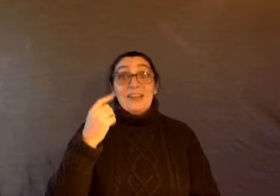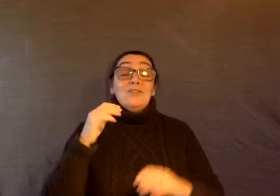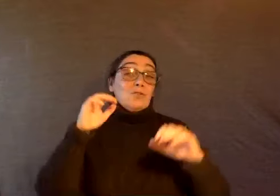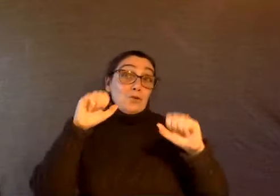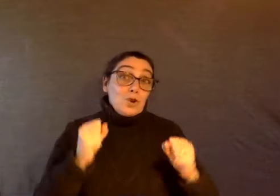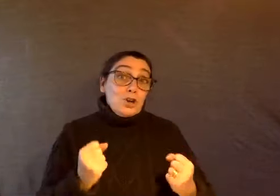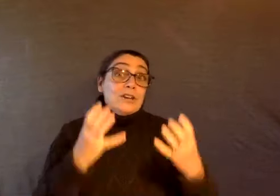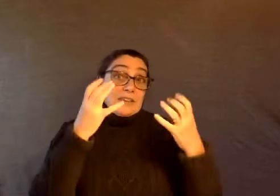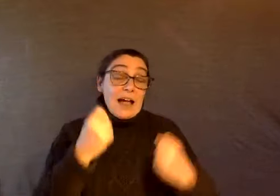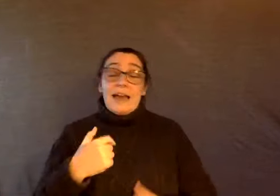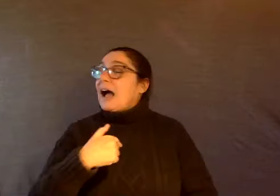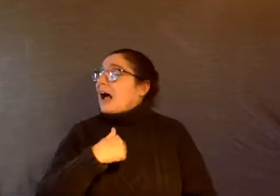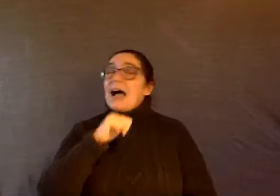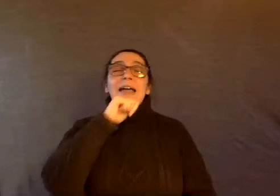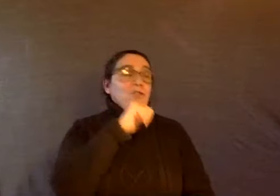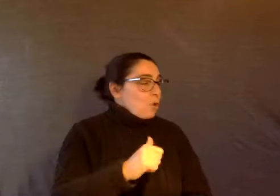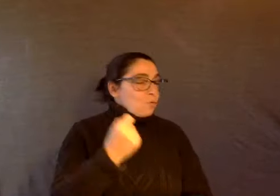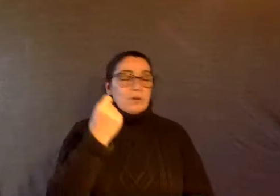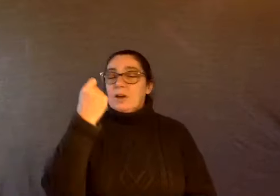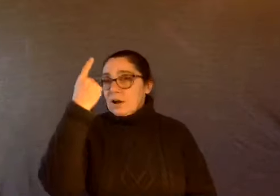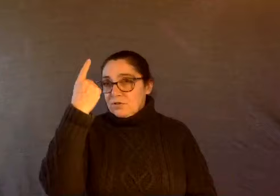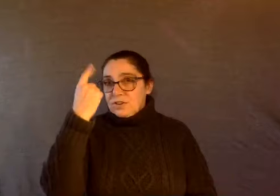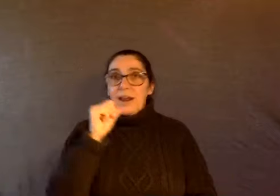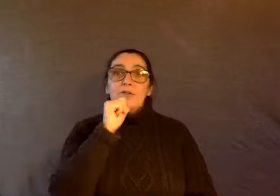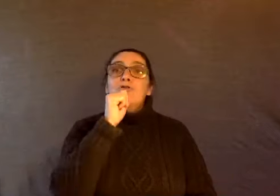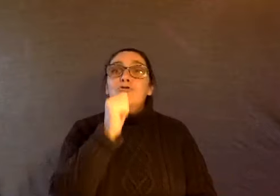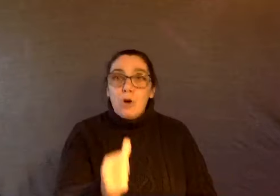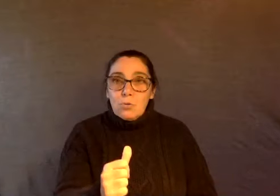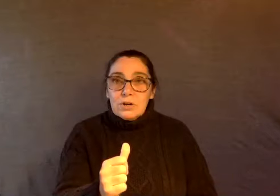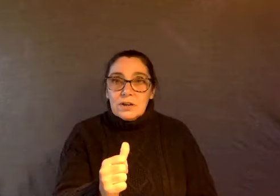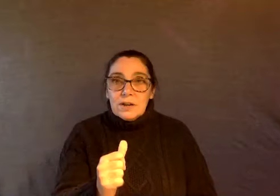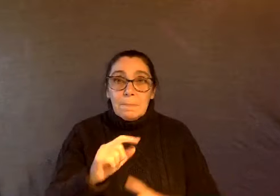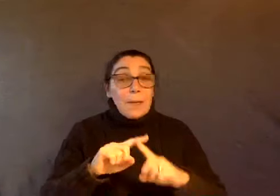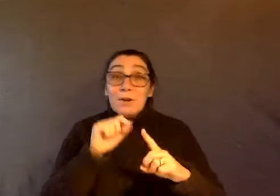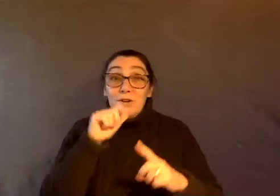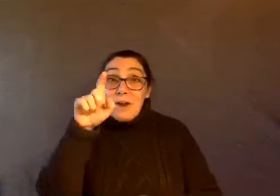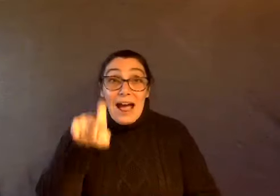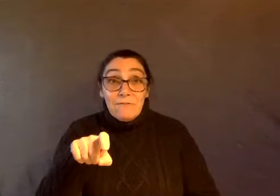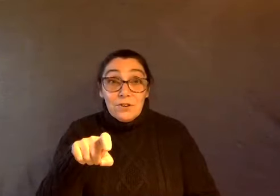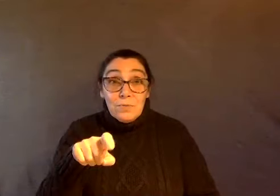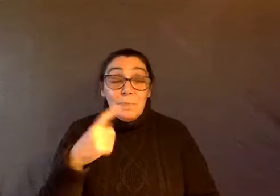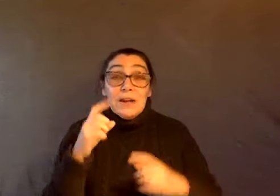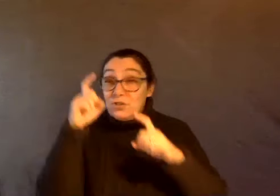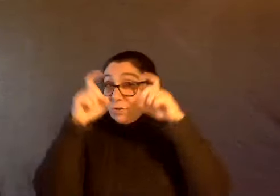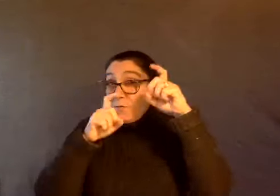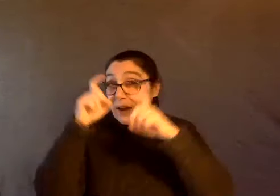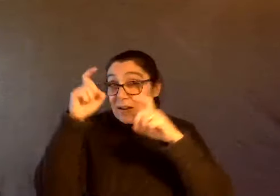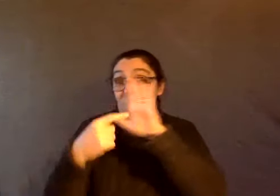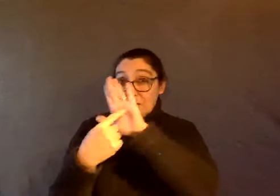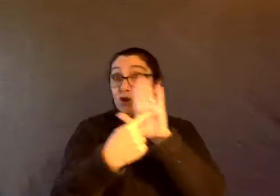So you could sign, I don't understand, don't. But you don't have to because your face